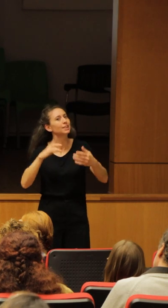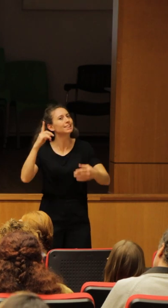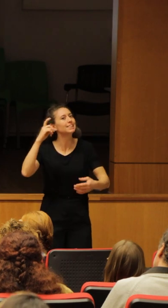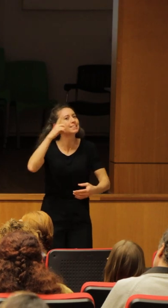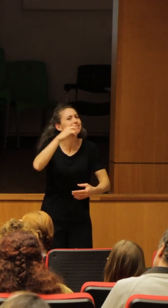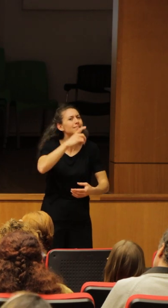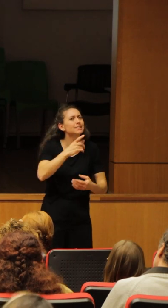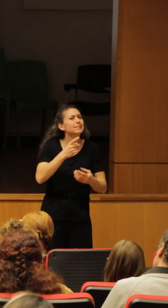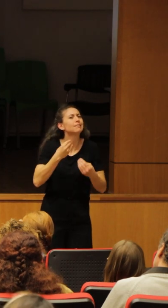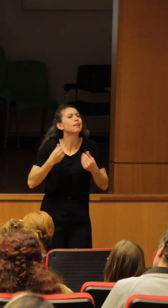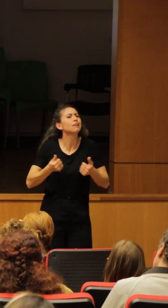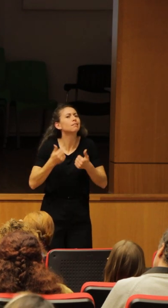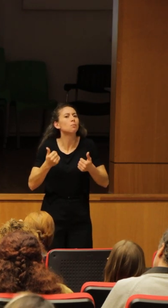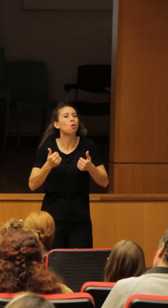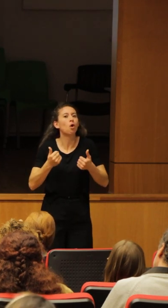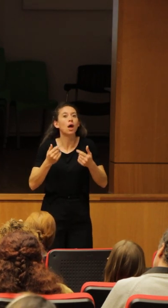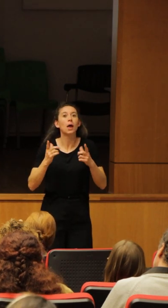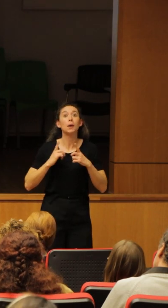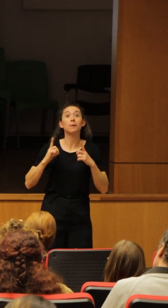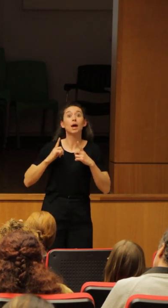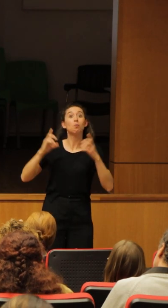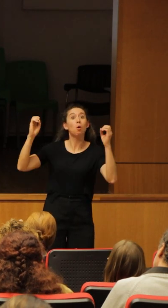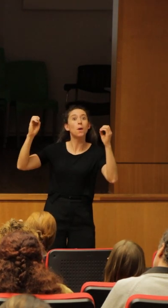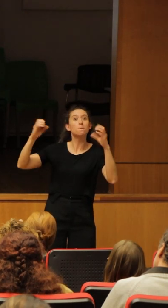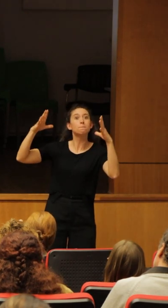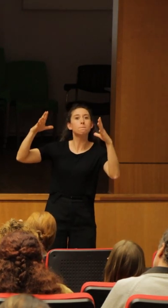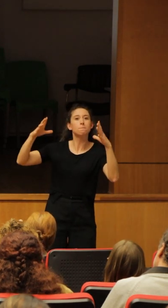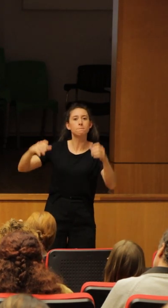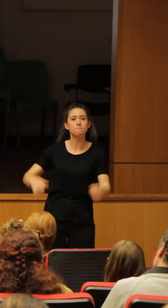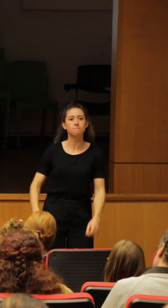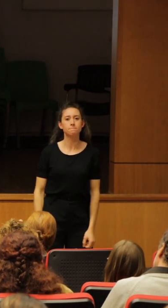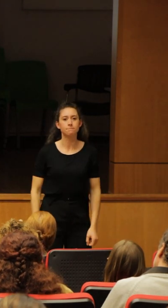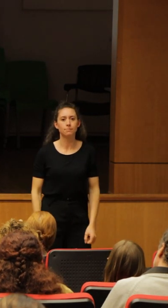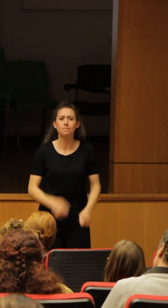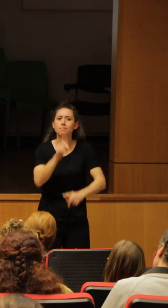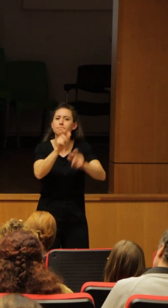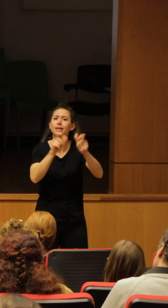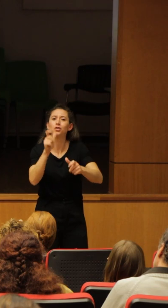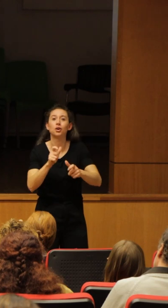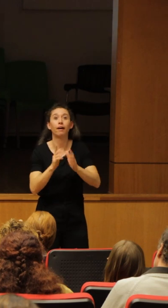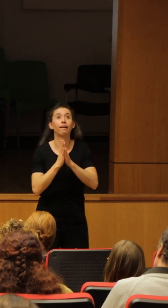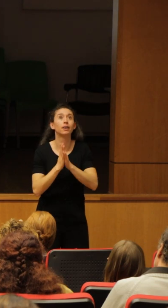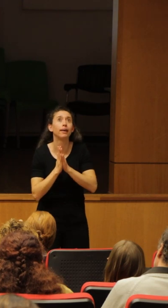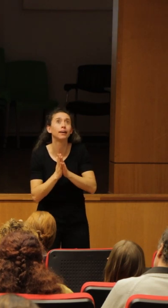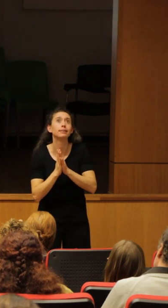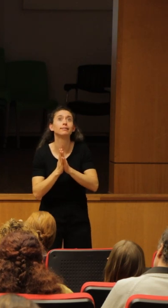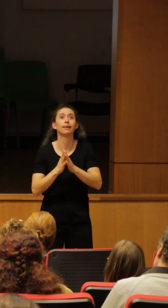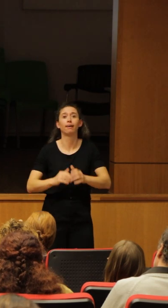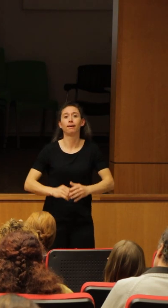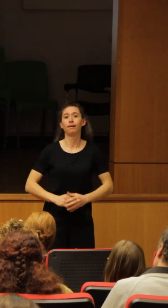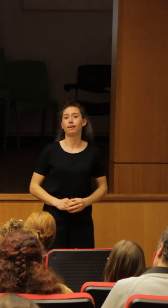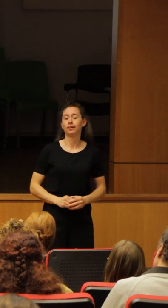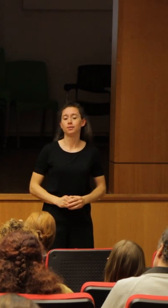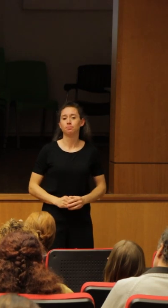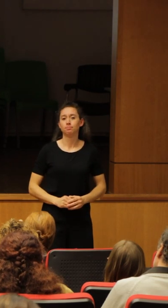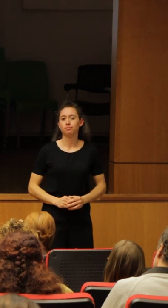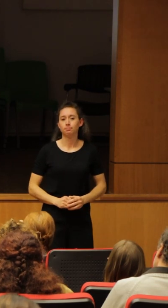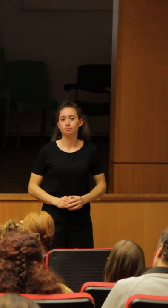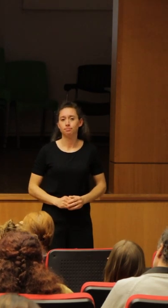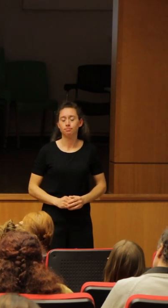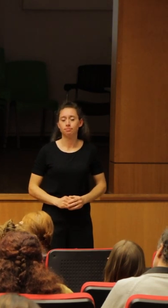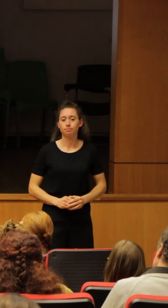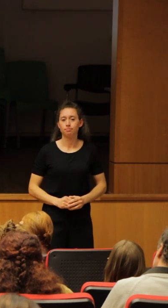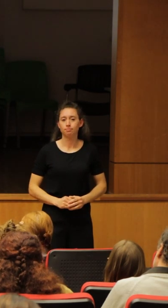¿cuál es la salida que espera? Un milagro. Right. People go for prayers. La gente comienza a orar. People having these special dreams